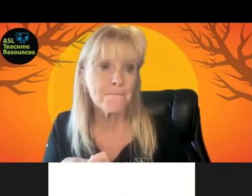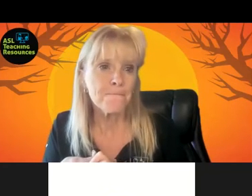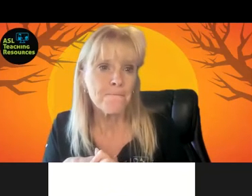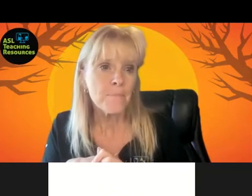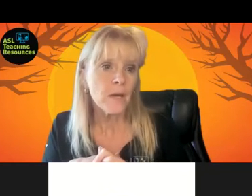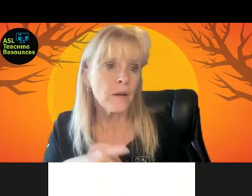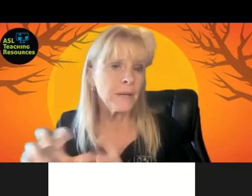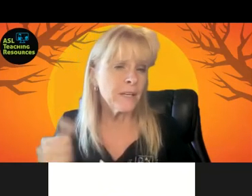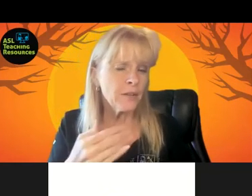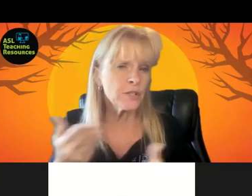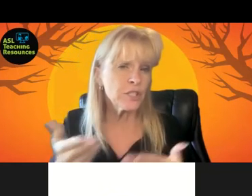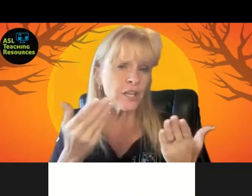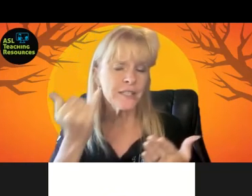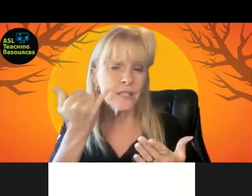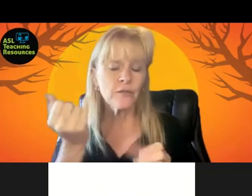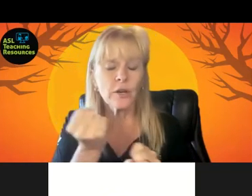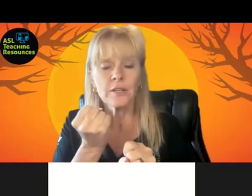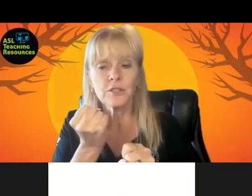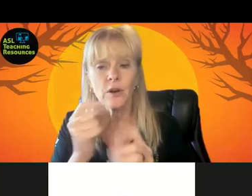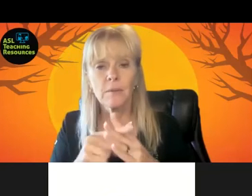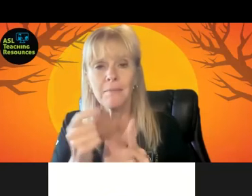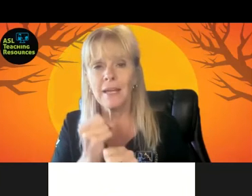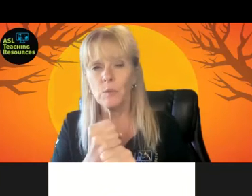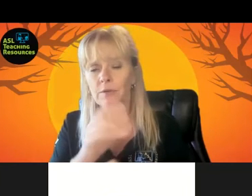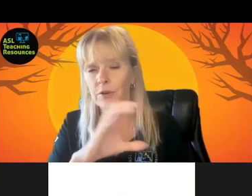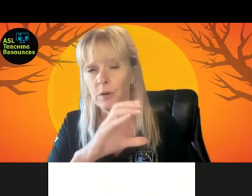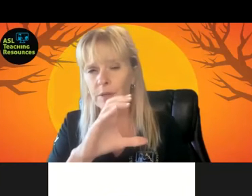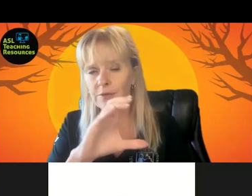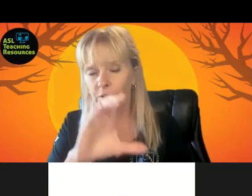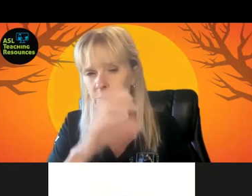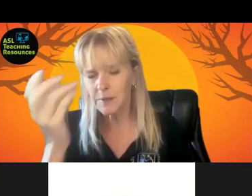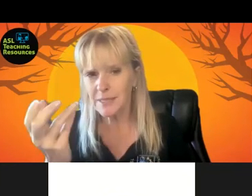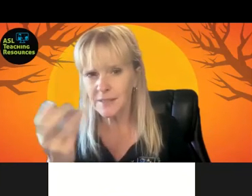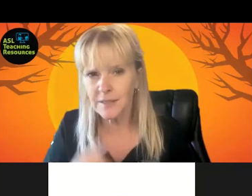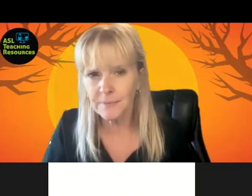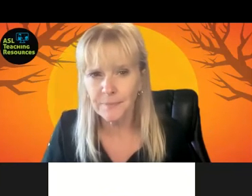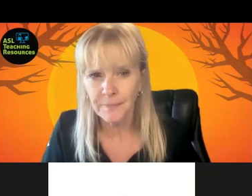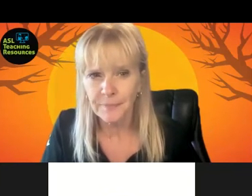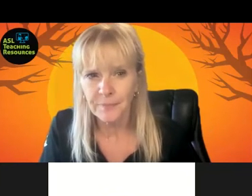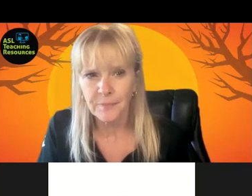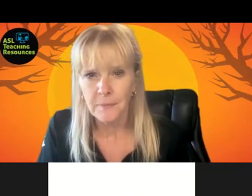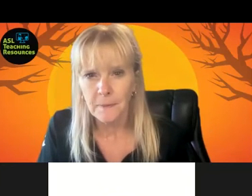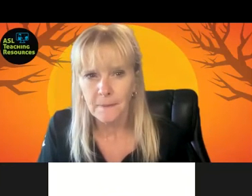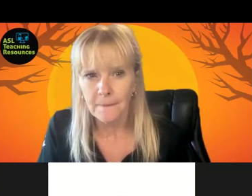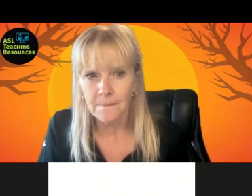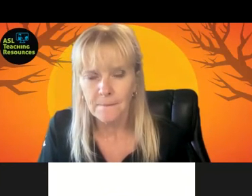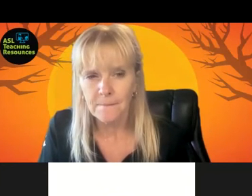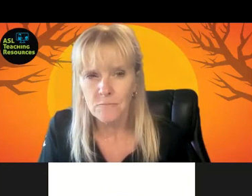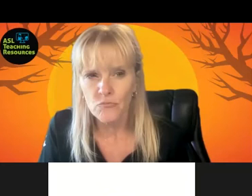Okay. Any other suggestion if we start making one for Christmas?